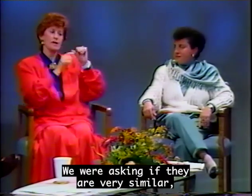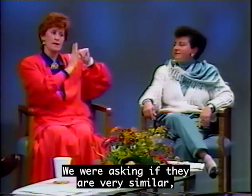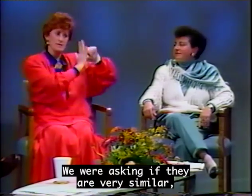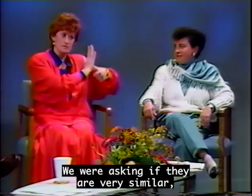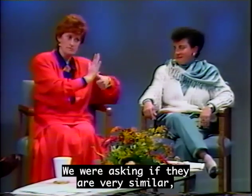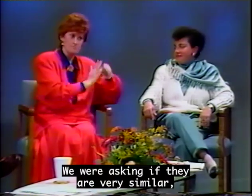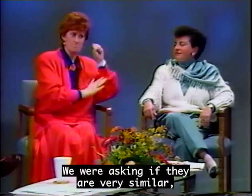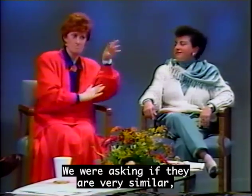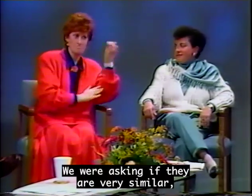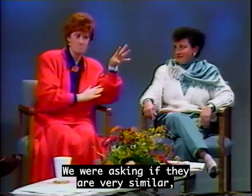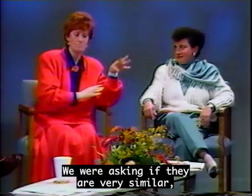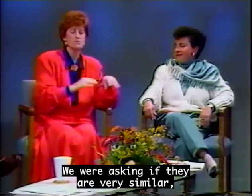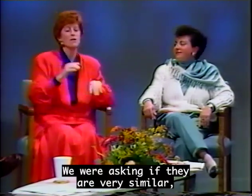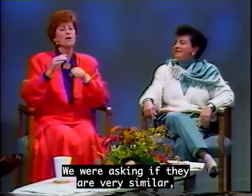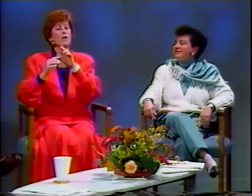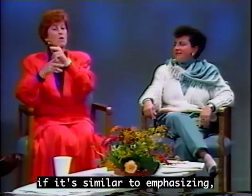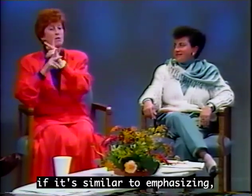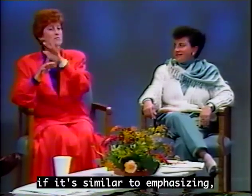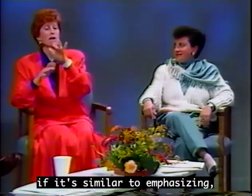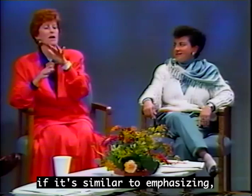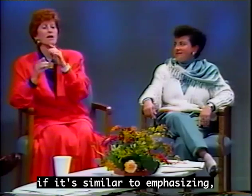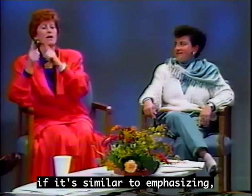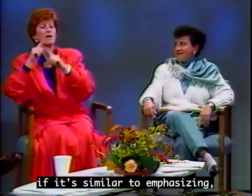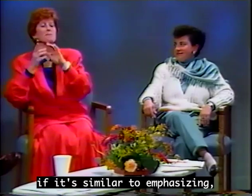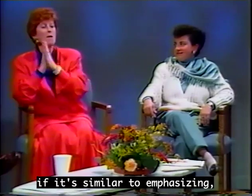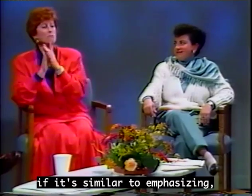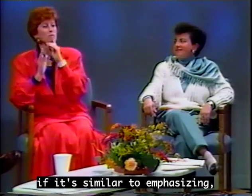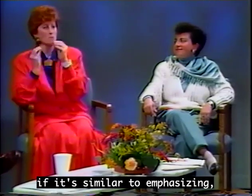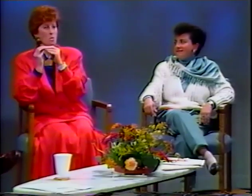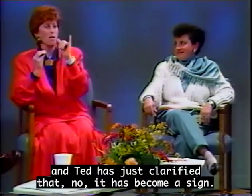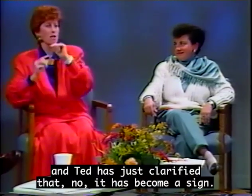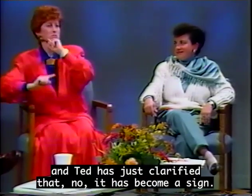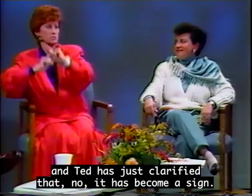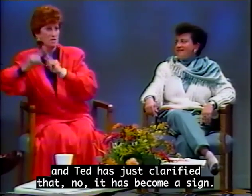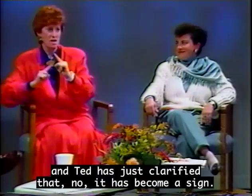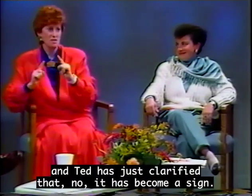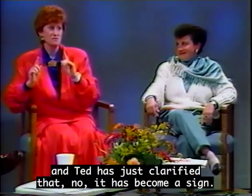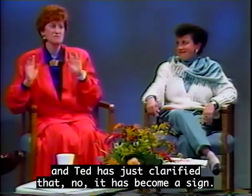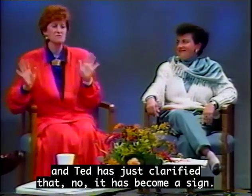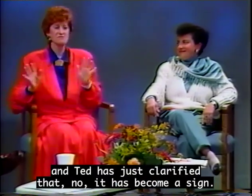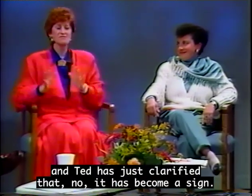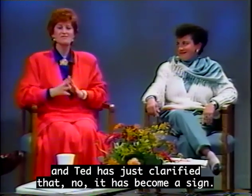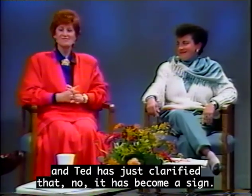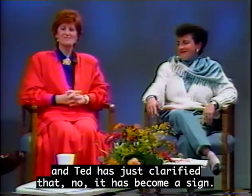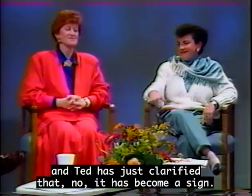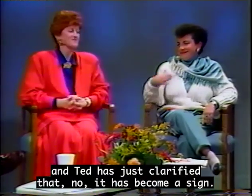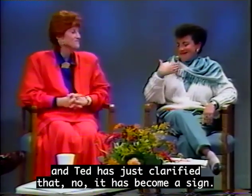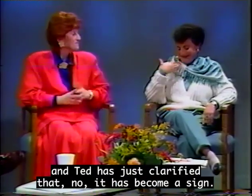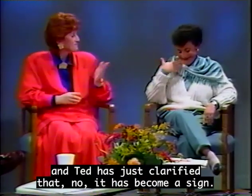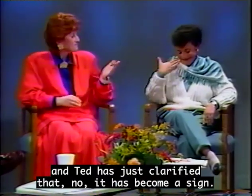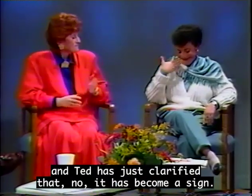We were asking if they're very similar, if it's similar to emphasizing, and Ted has just clarified that no, it has become a